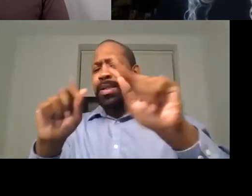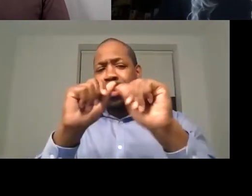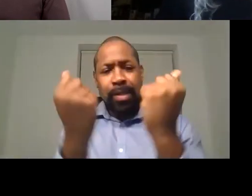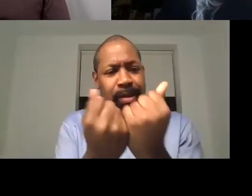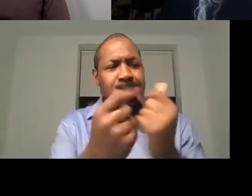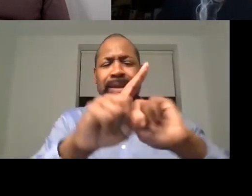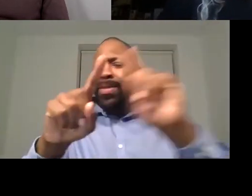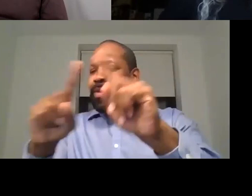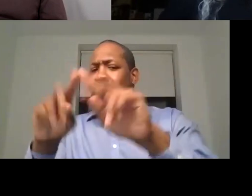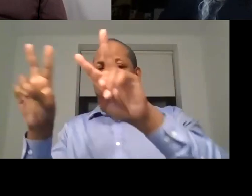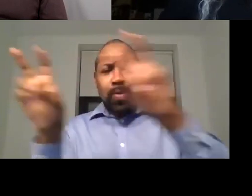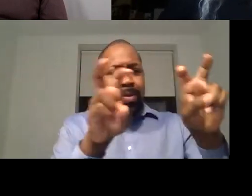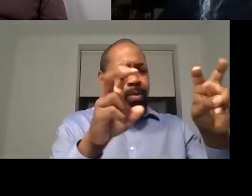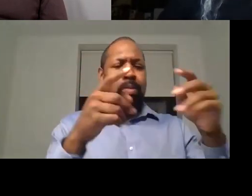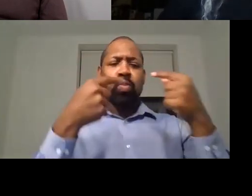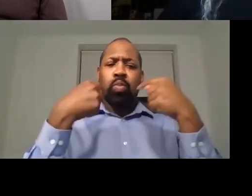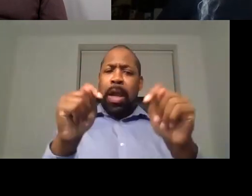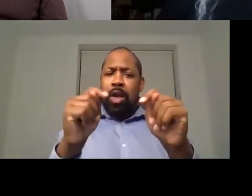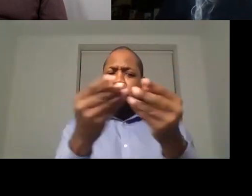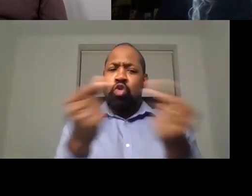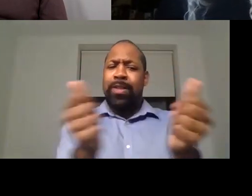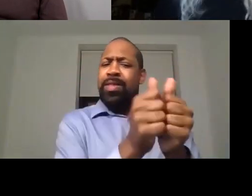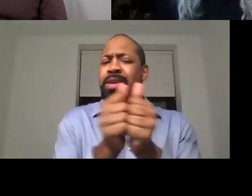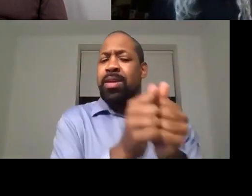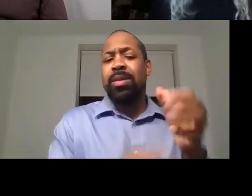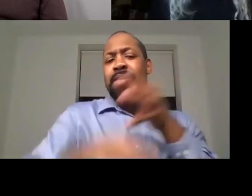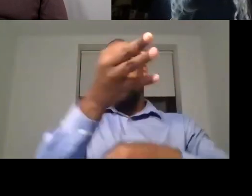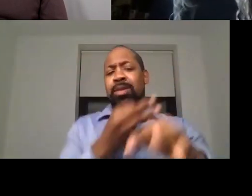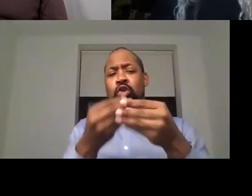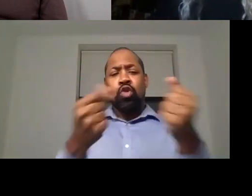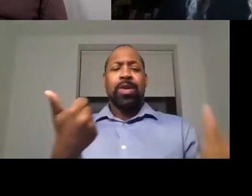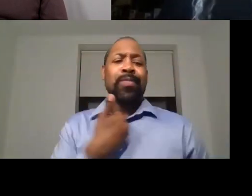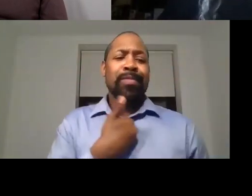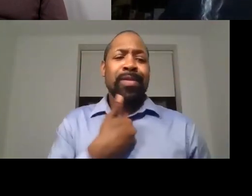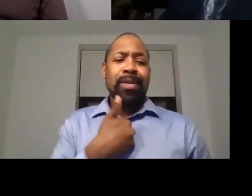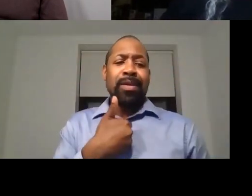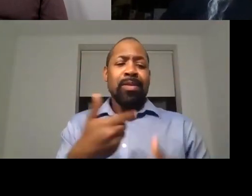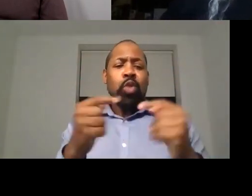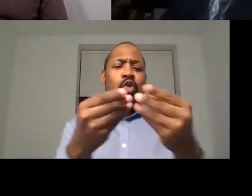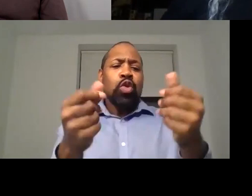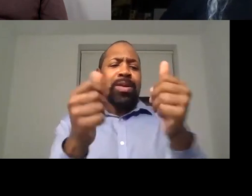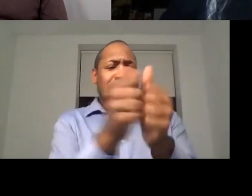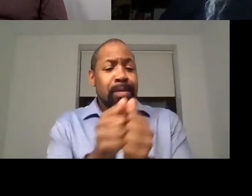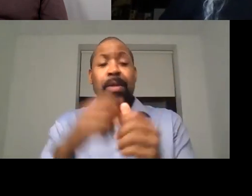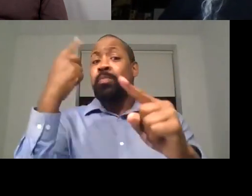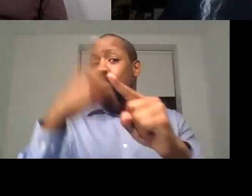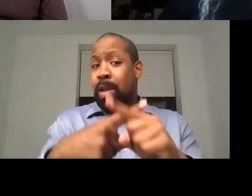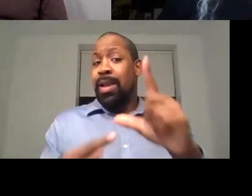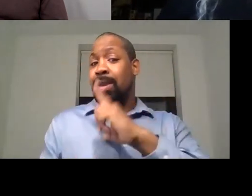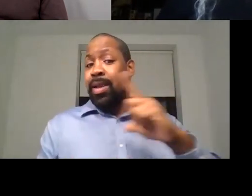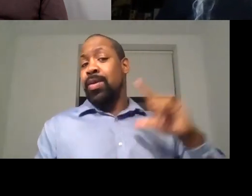being an ally to these different groups, we can recruit allies for our work and we can make solutions together, which help